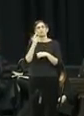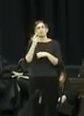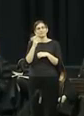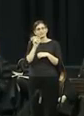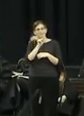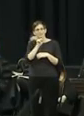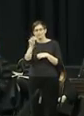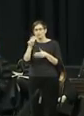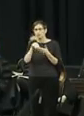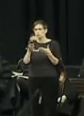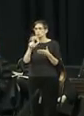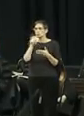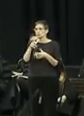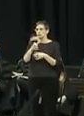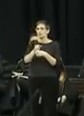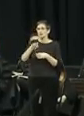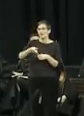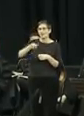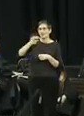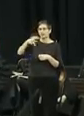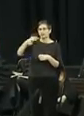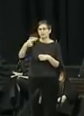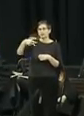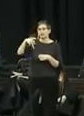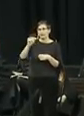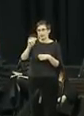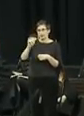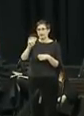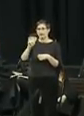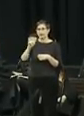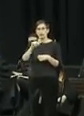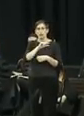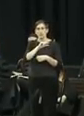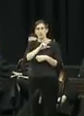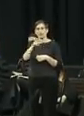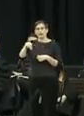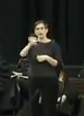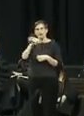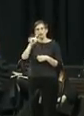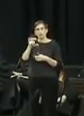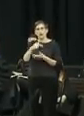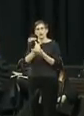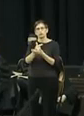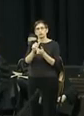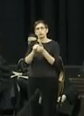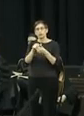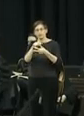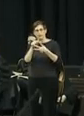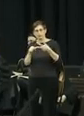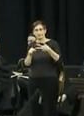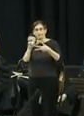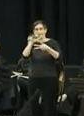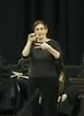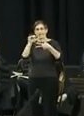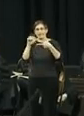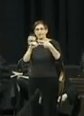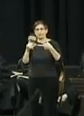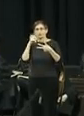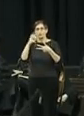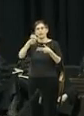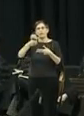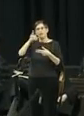have earned the high grade point average that qualifies them for graduation with one of three levels of